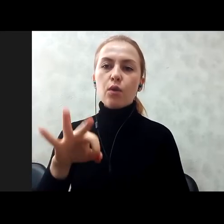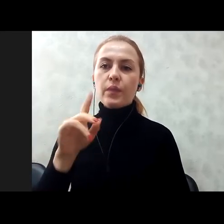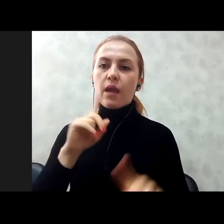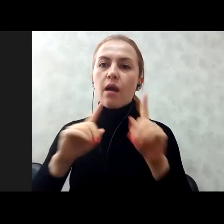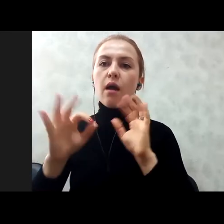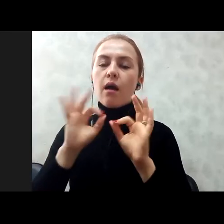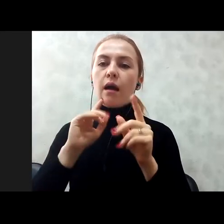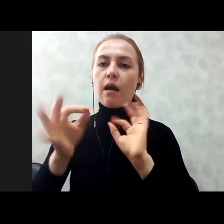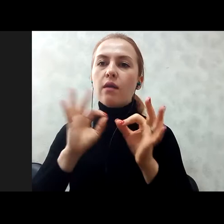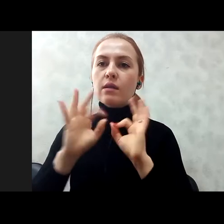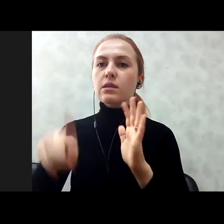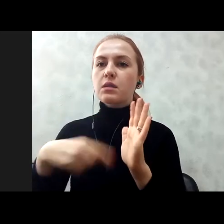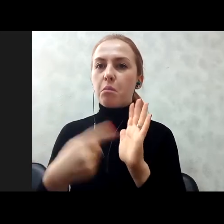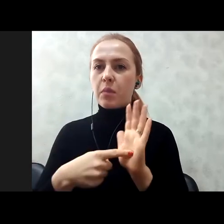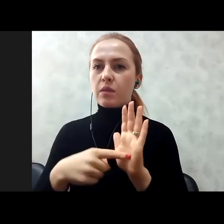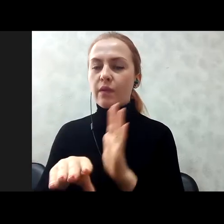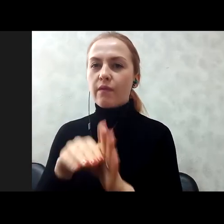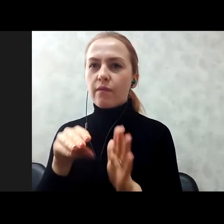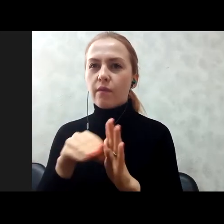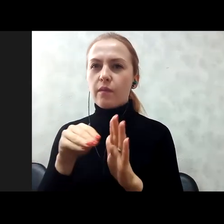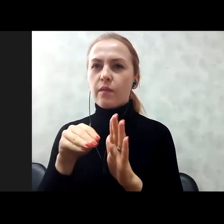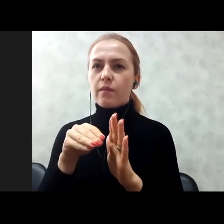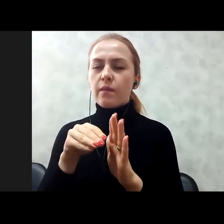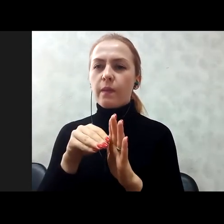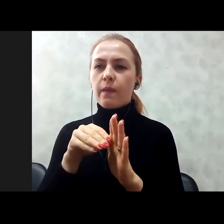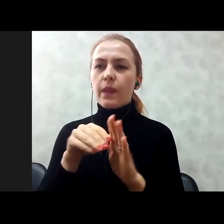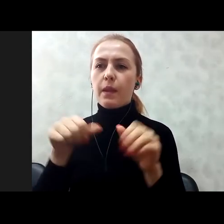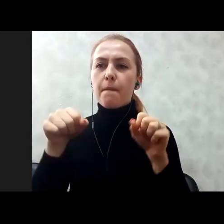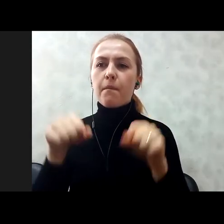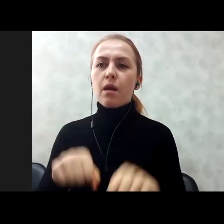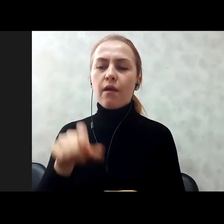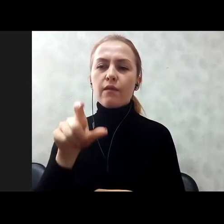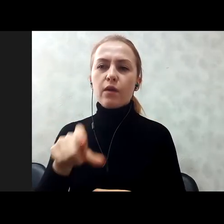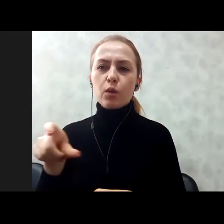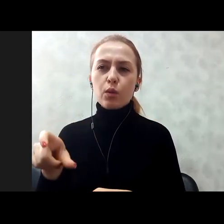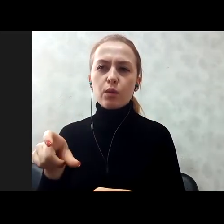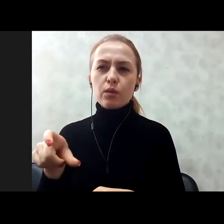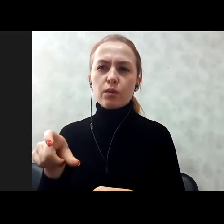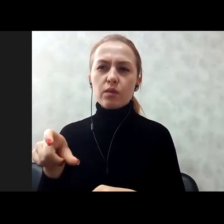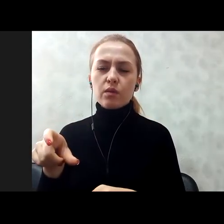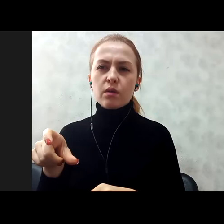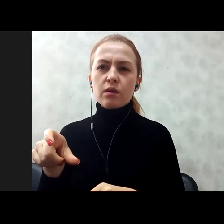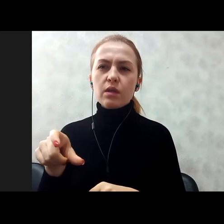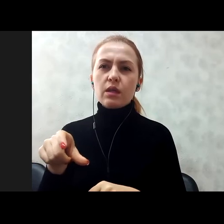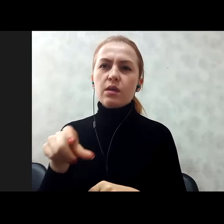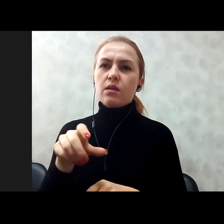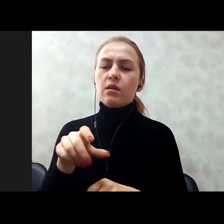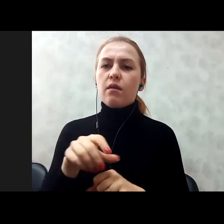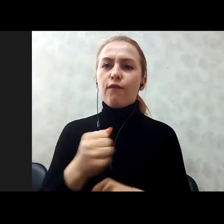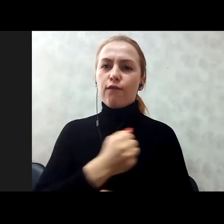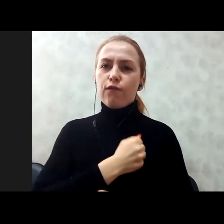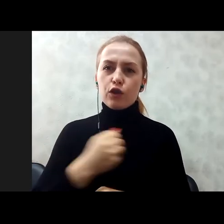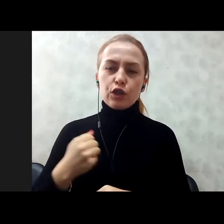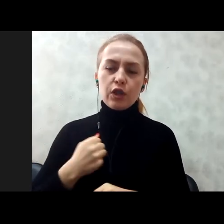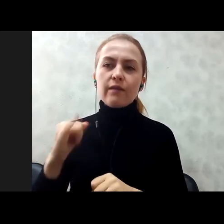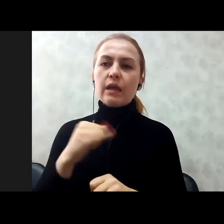limited election observation mission here in Ukraine. And as Olena already mentioned, Stuart Dixon will present on behalf of